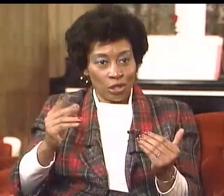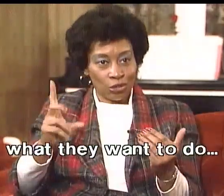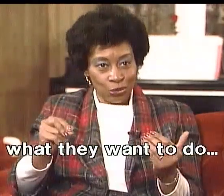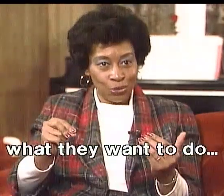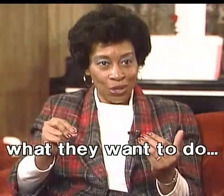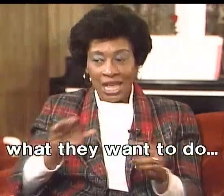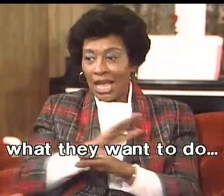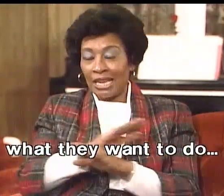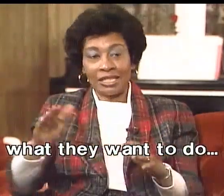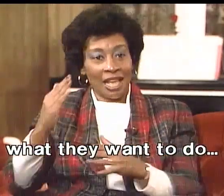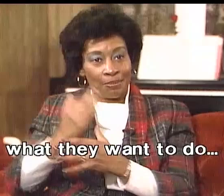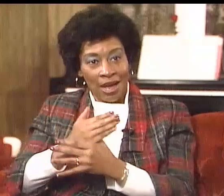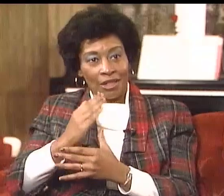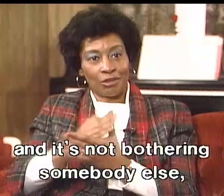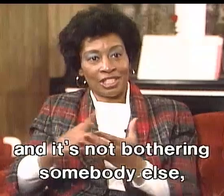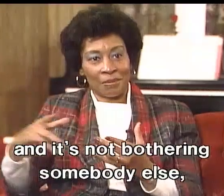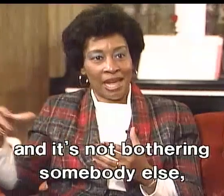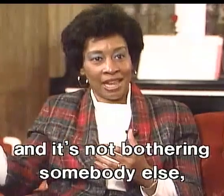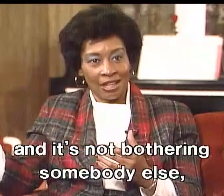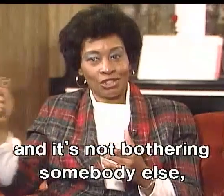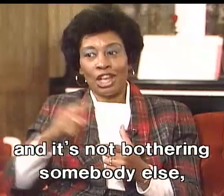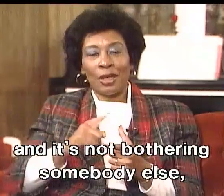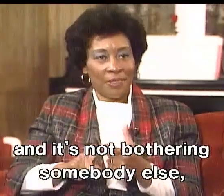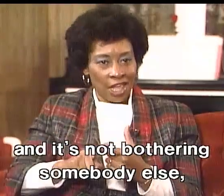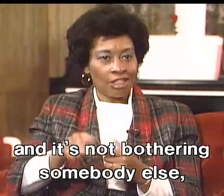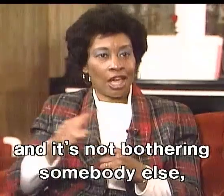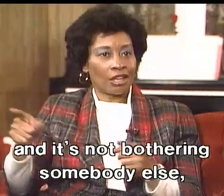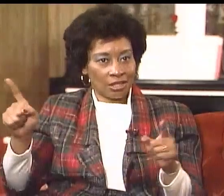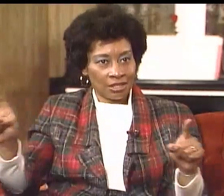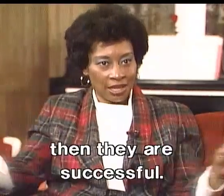to do and it's not bothering somebody else, then they are successful.